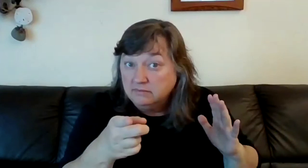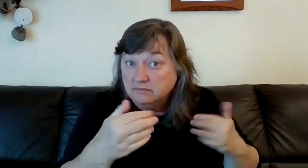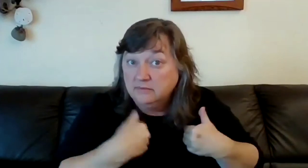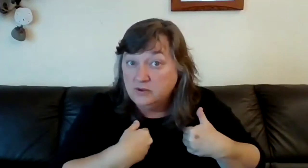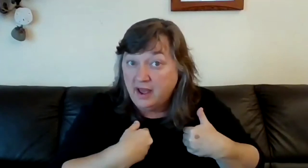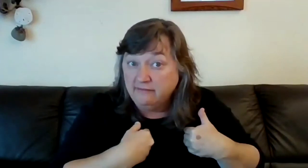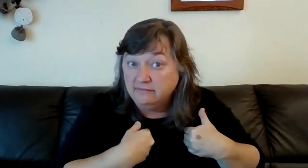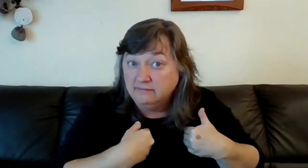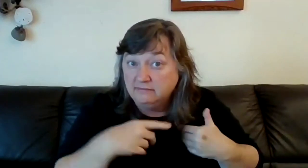do you have?